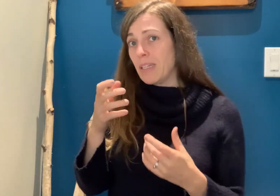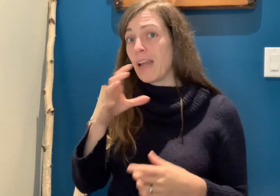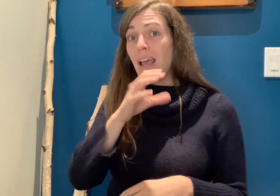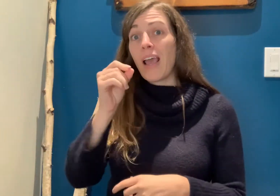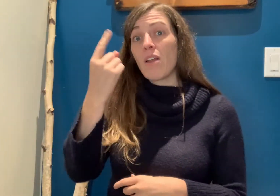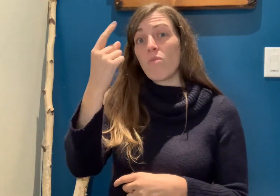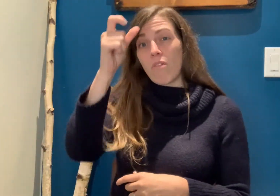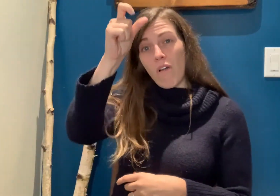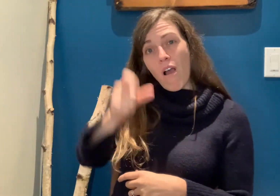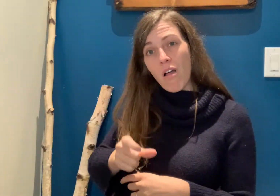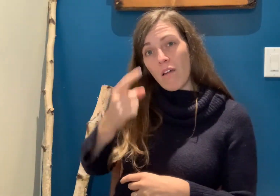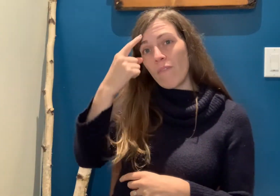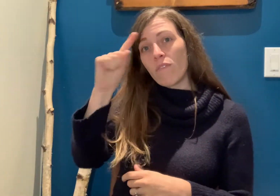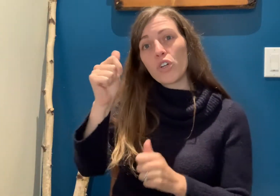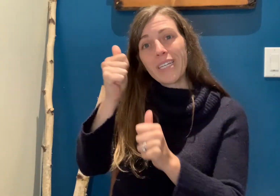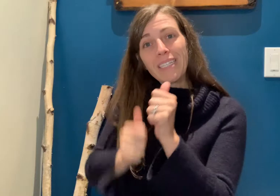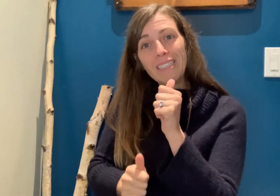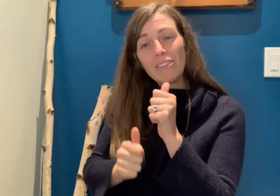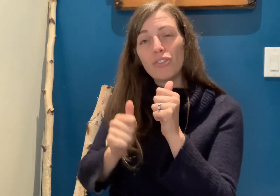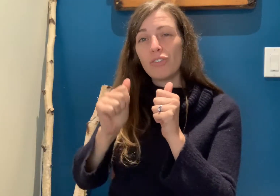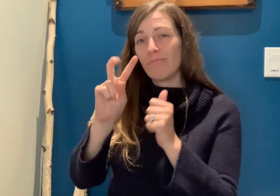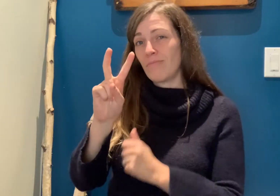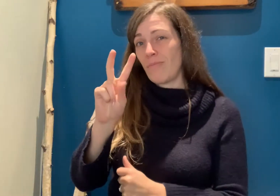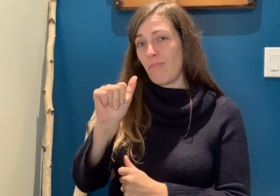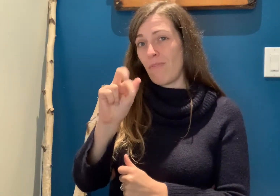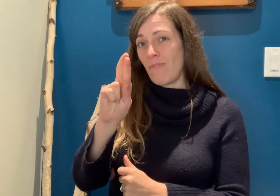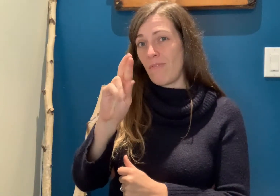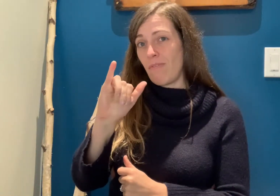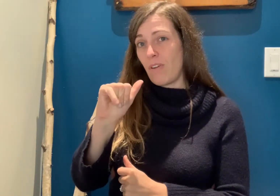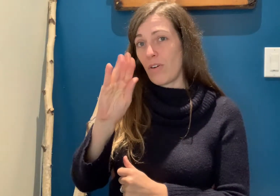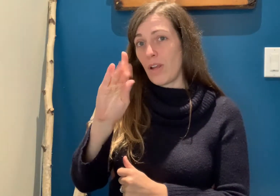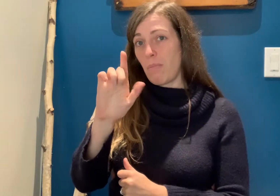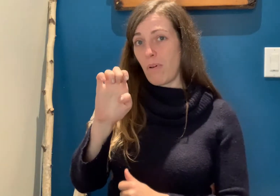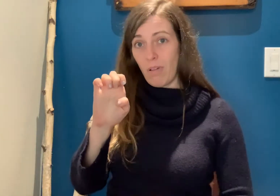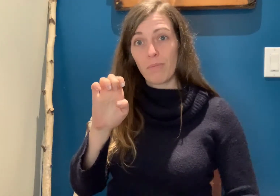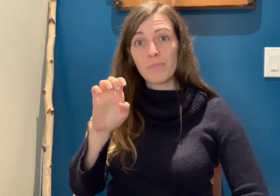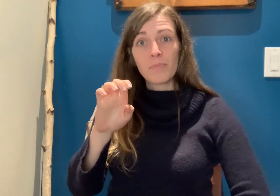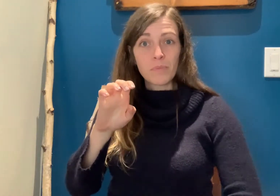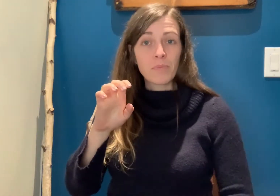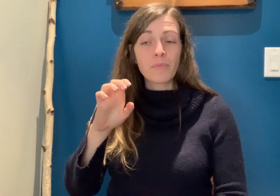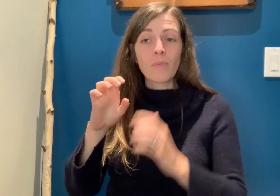is for a child and each column is for a variable.